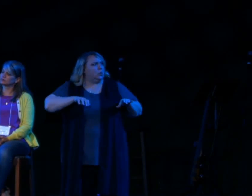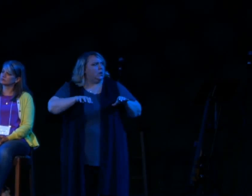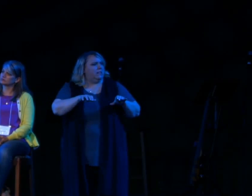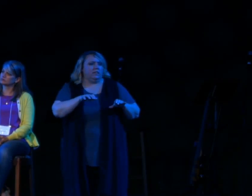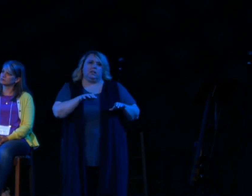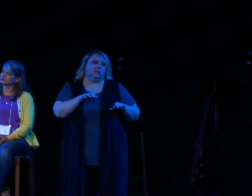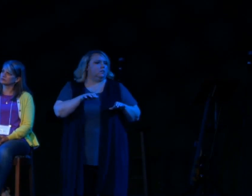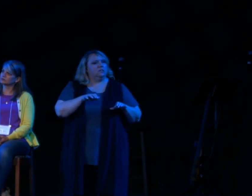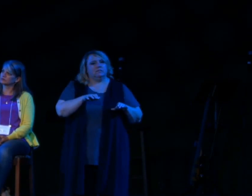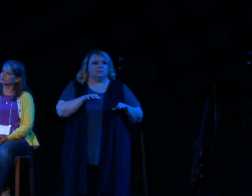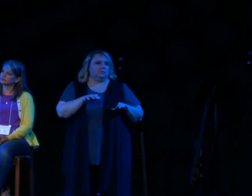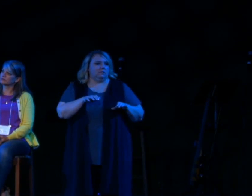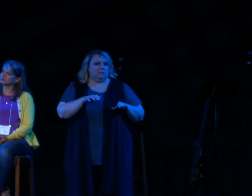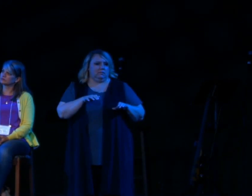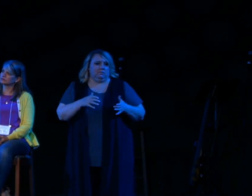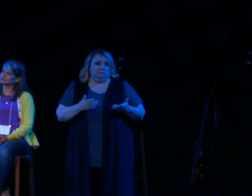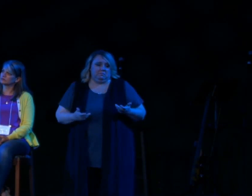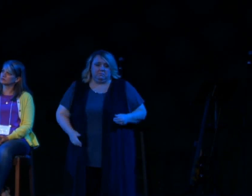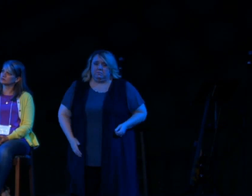productivity.